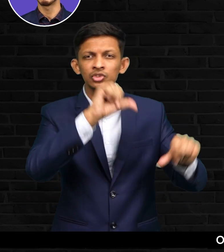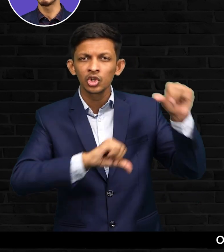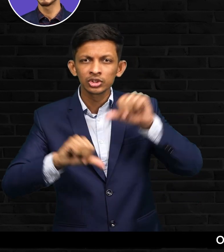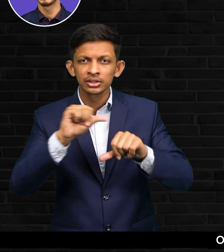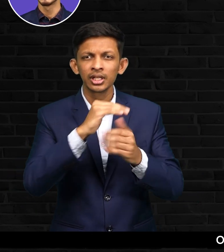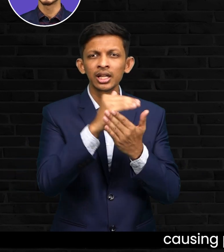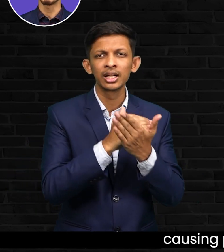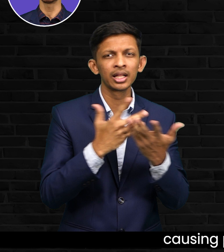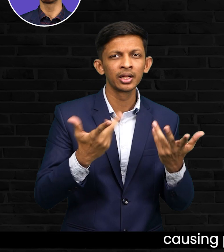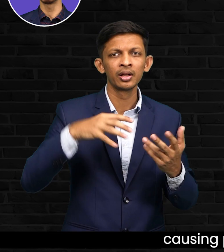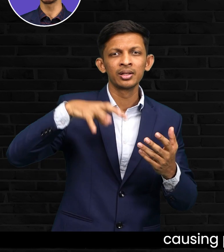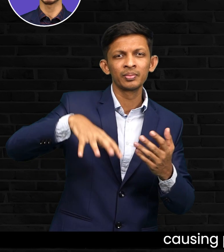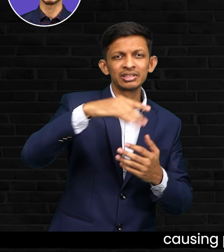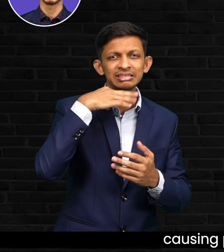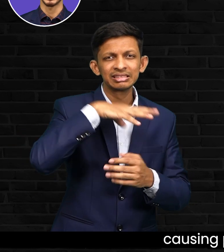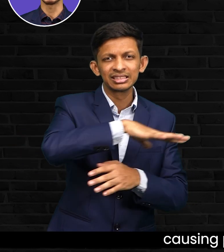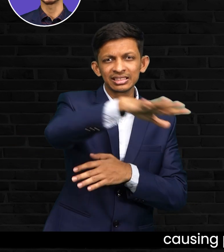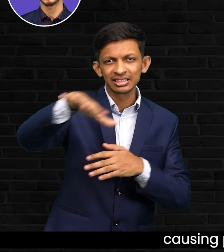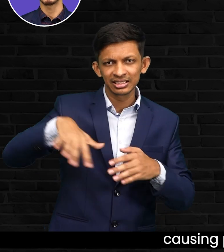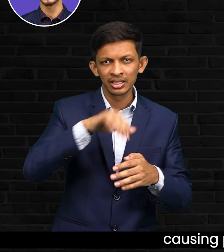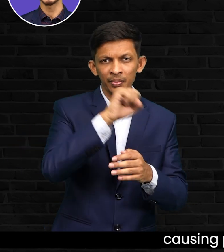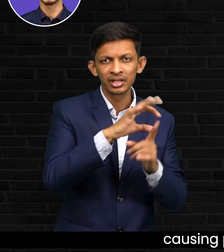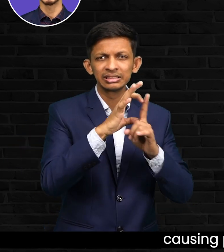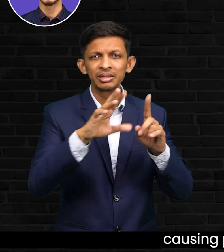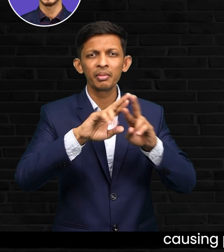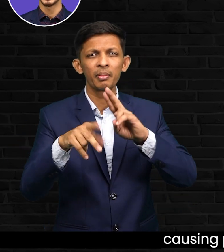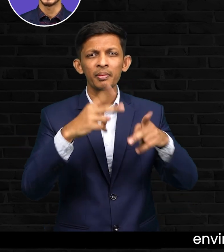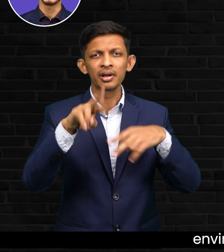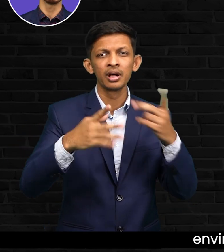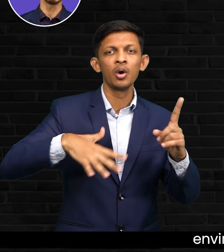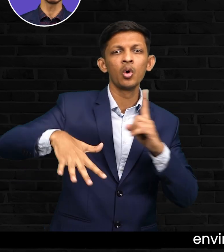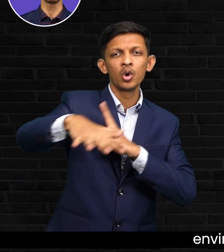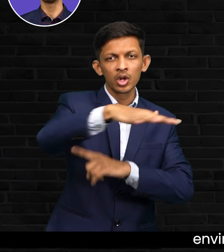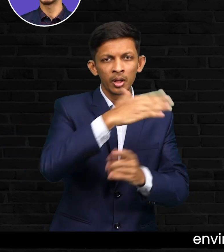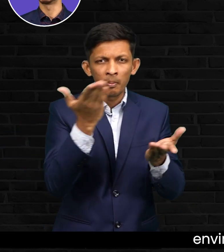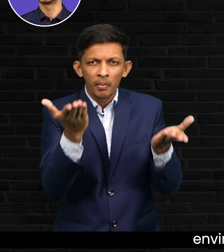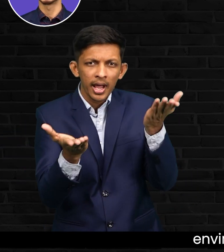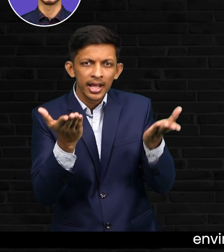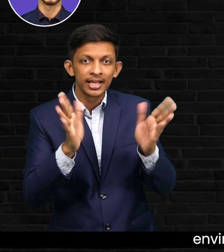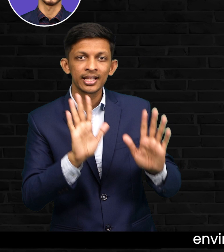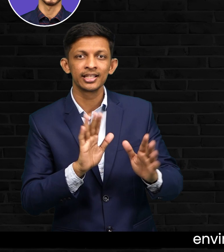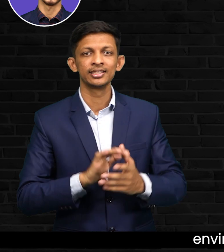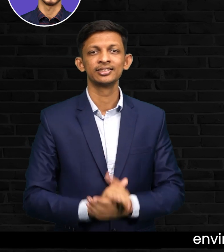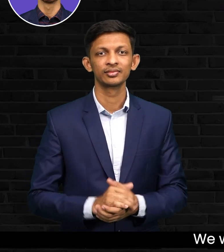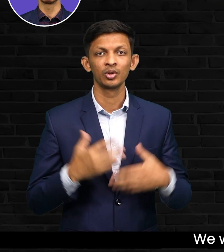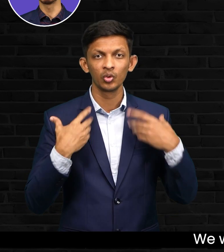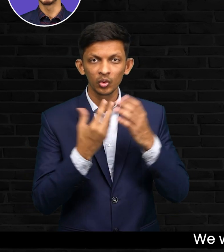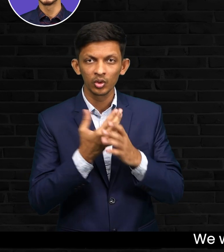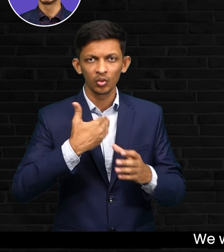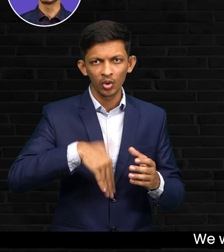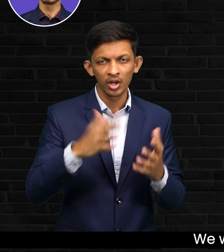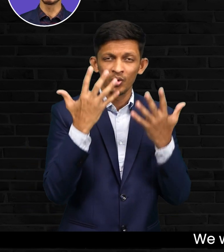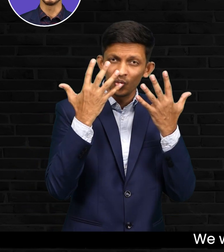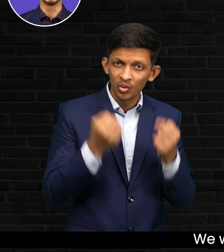chemical form, causing pollution and disrupting environmental balance. We